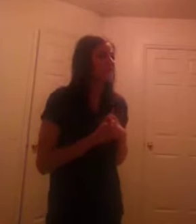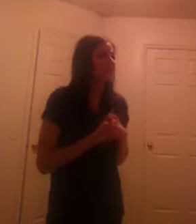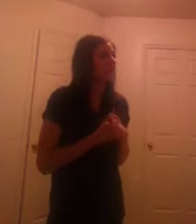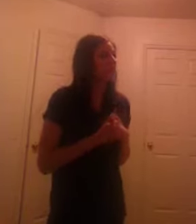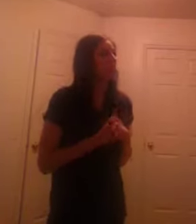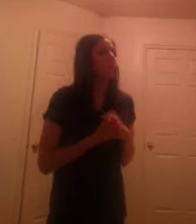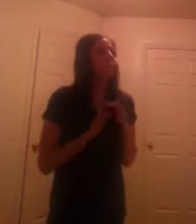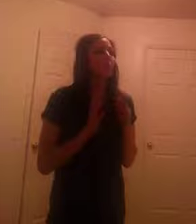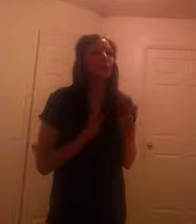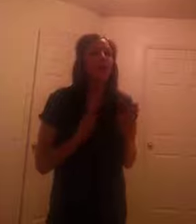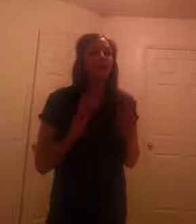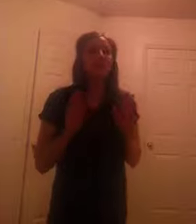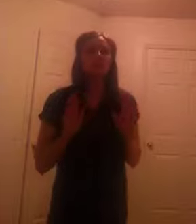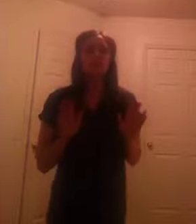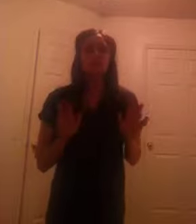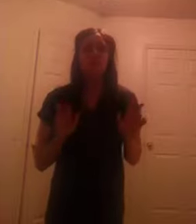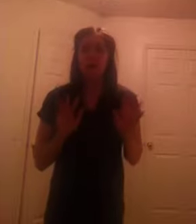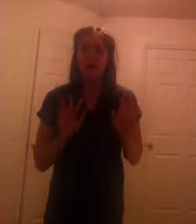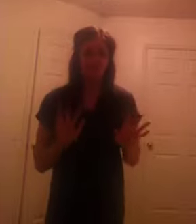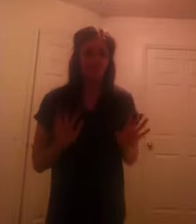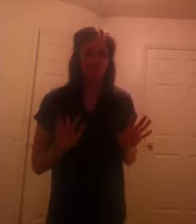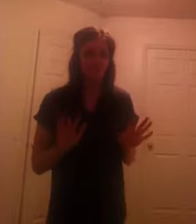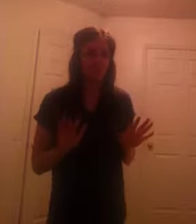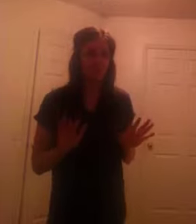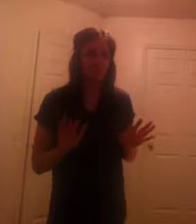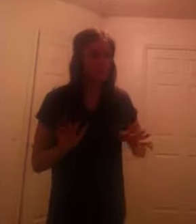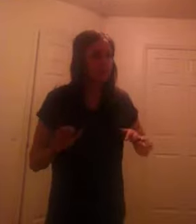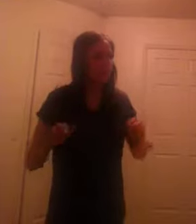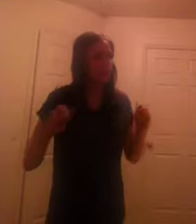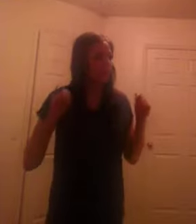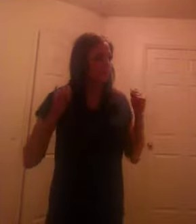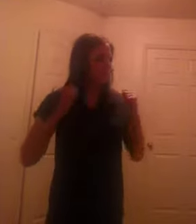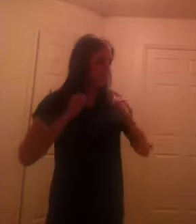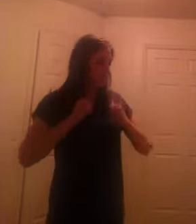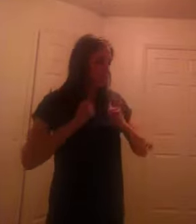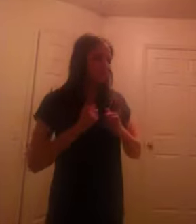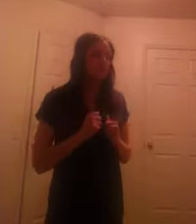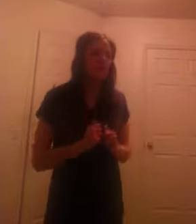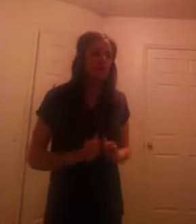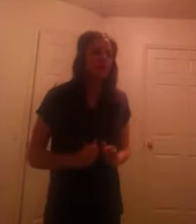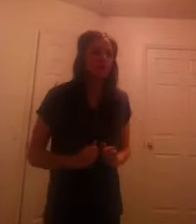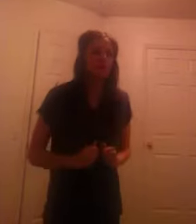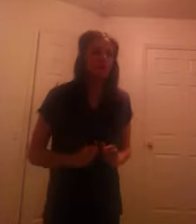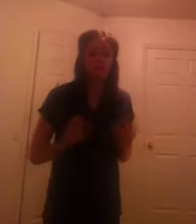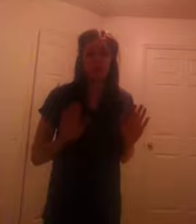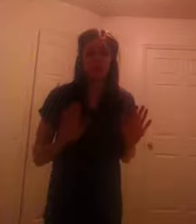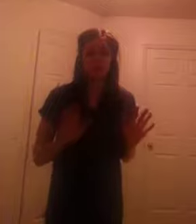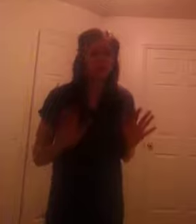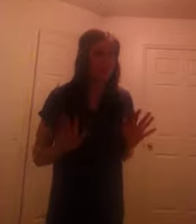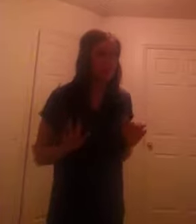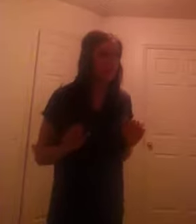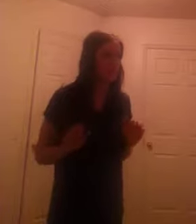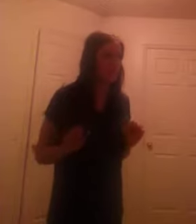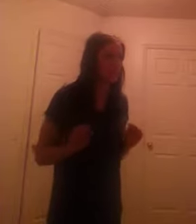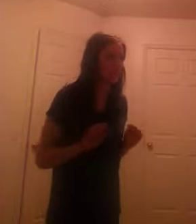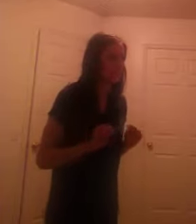he bought brand new adventure gear. He bought a brand new rain jacket, bright red, so we could find him in case he